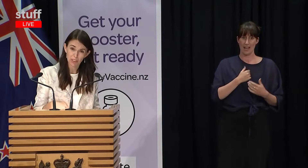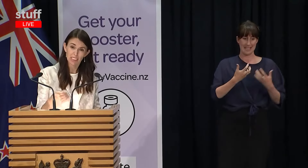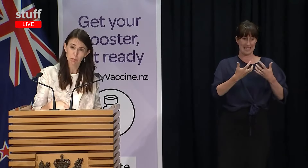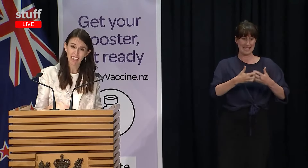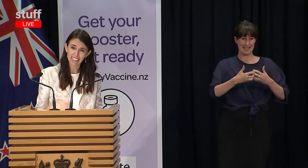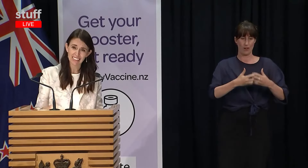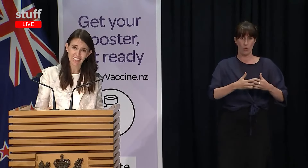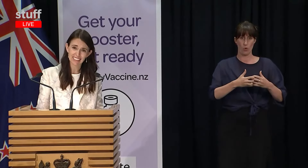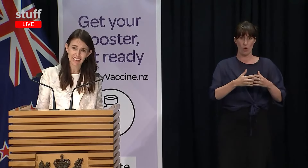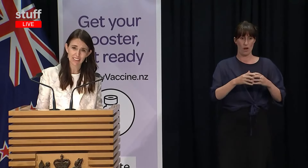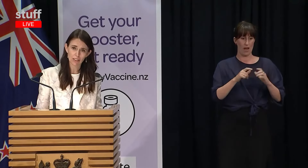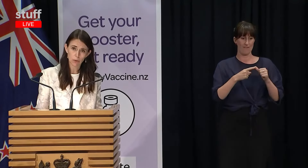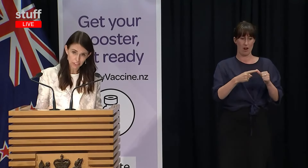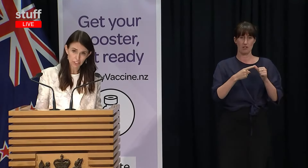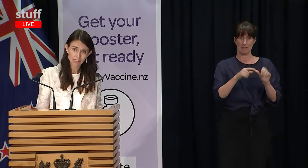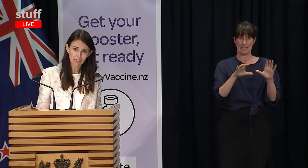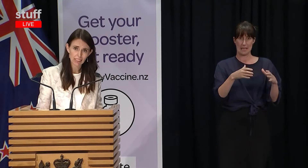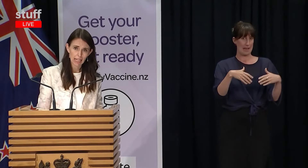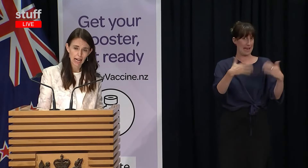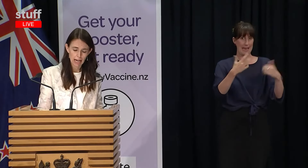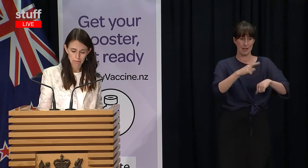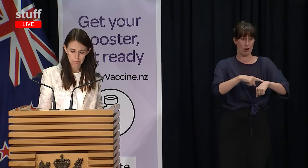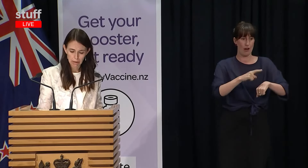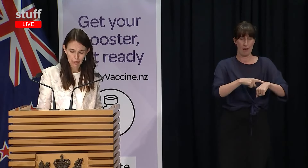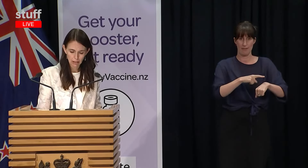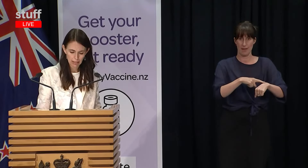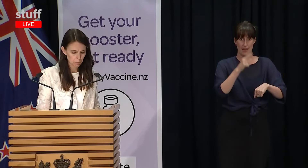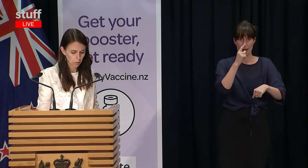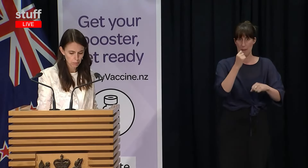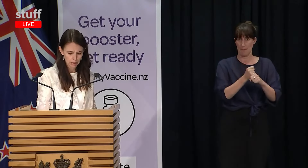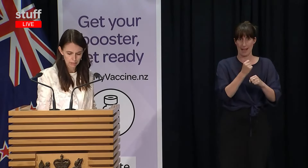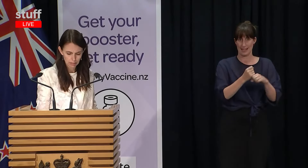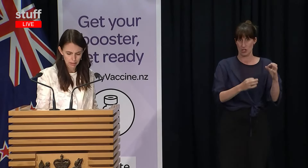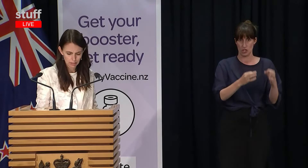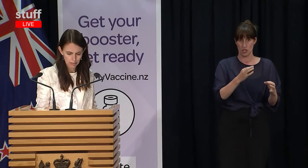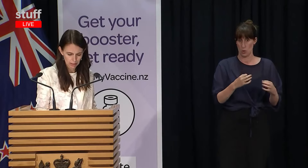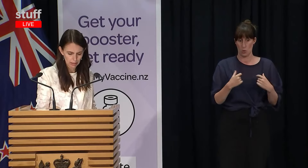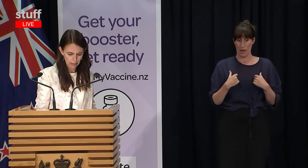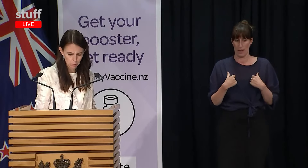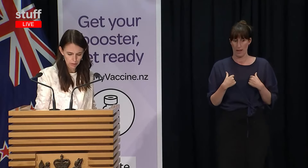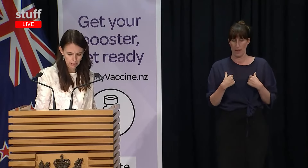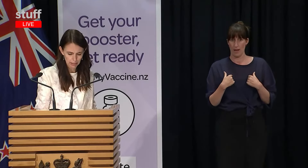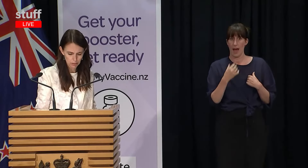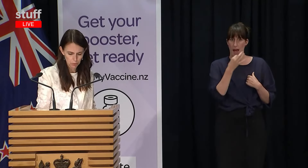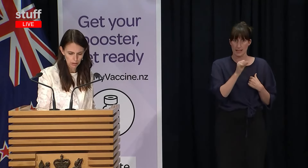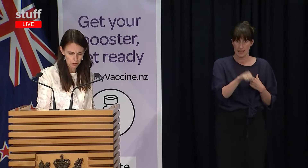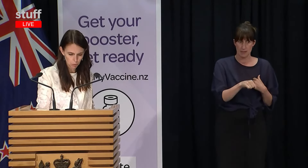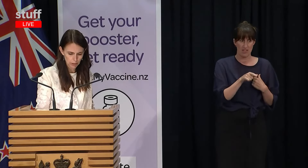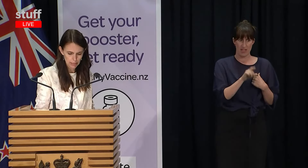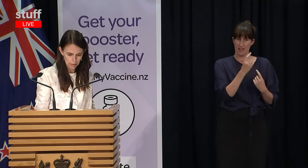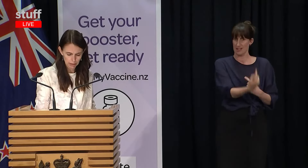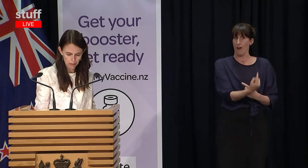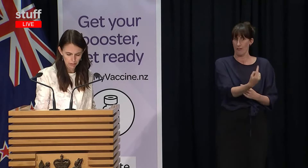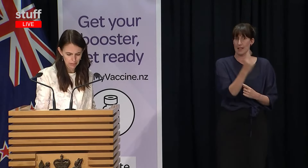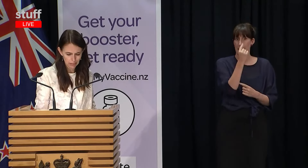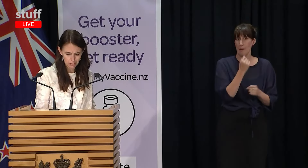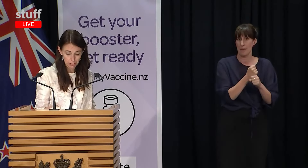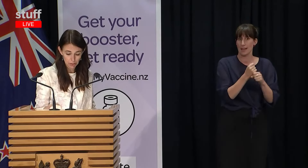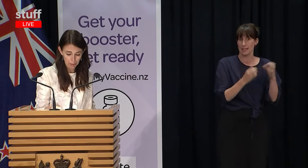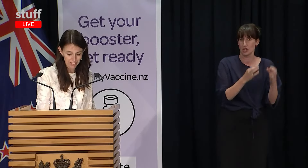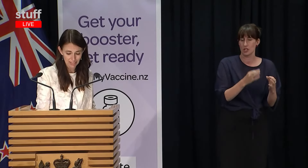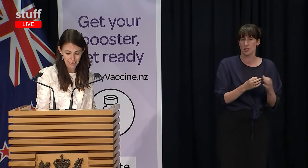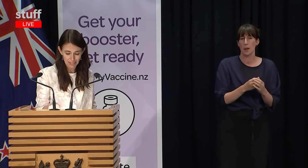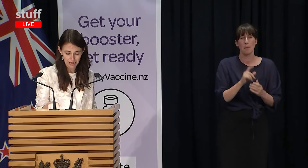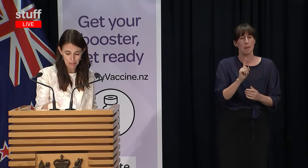have to be triggered by us asking the question. But I think probably the thing that they'll be looking at as well is what is happening